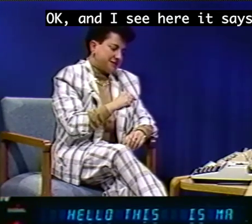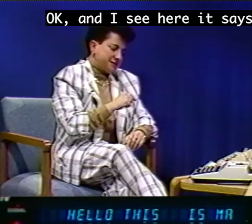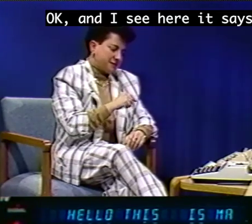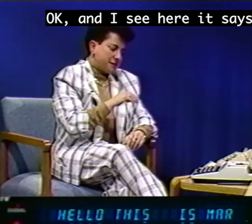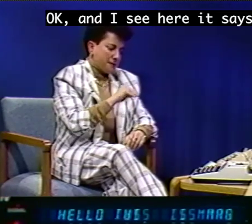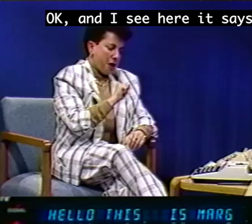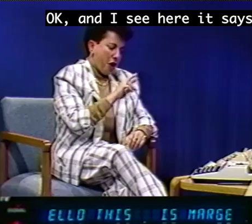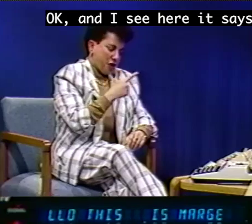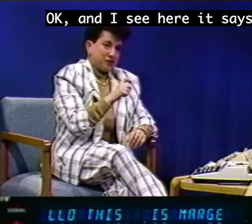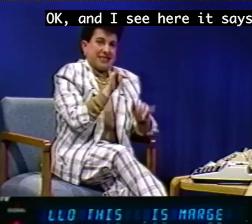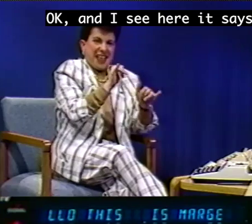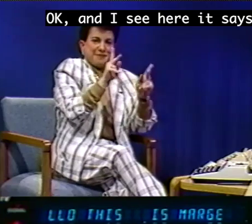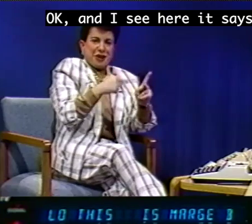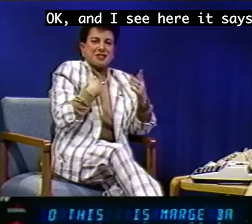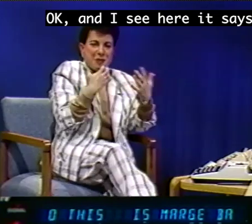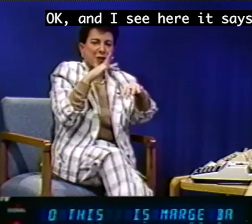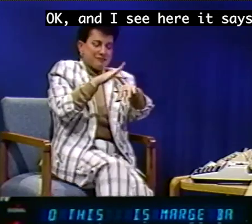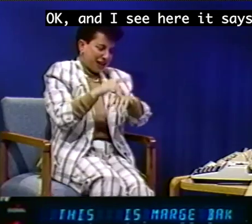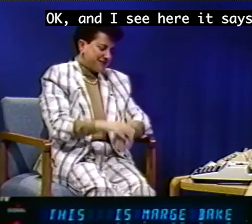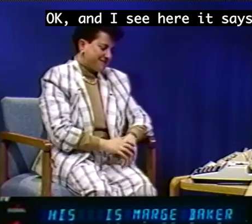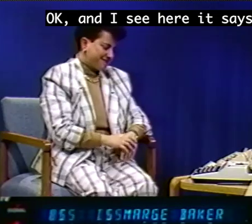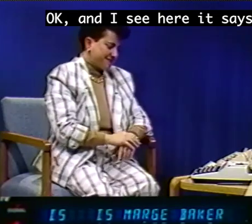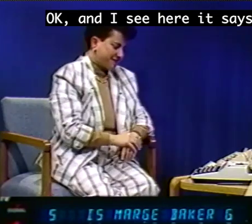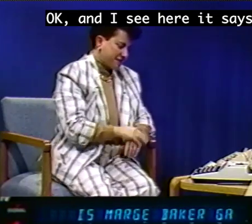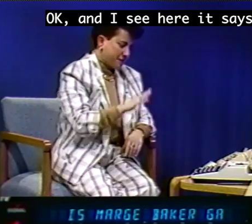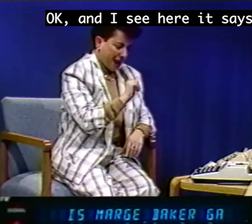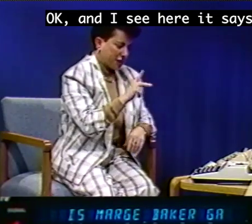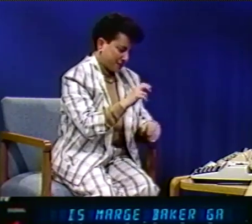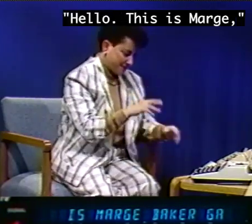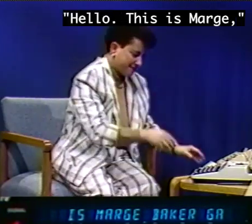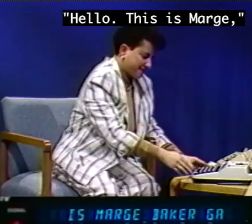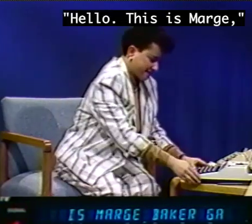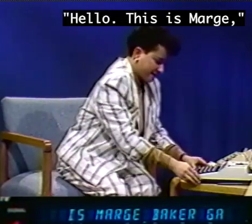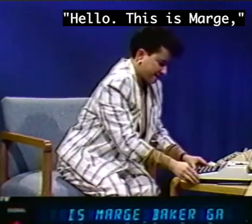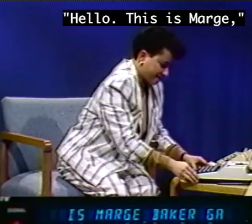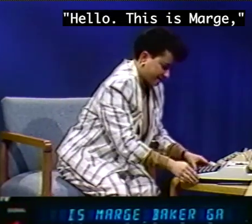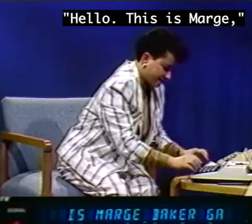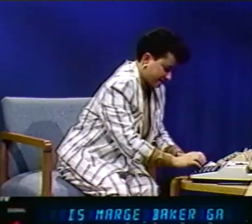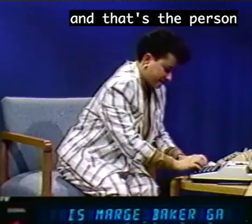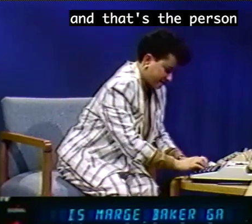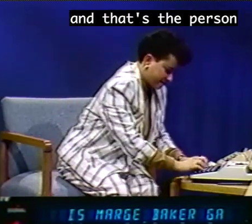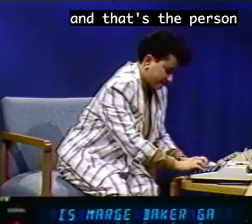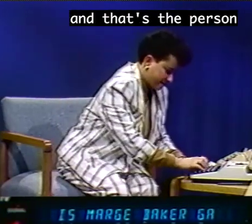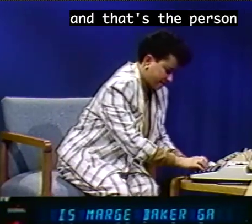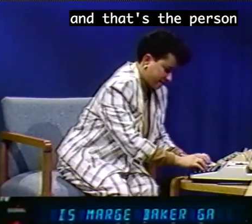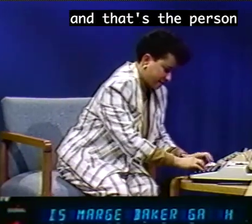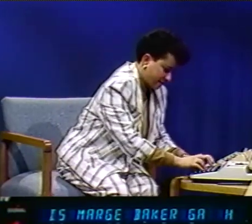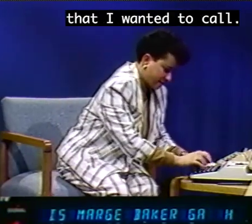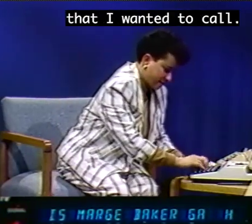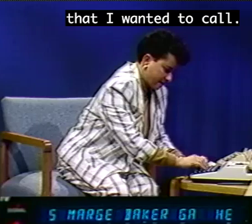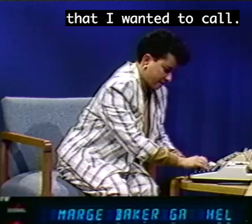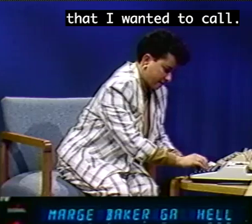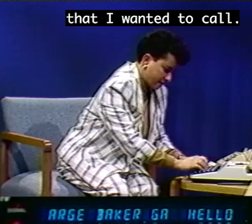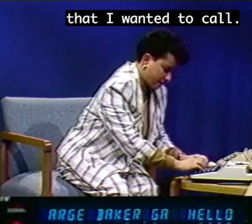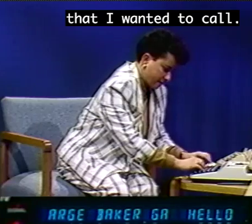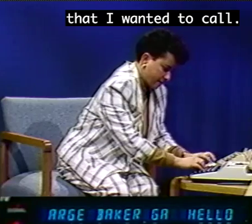Okay. And I see here it says, hello, this is Marge. And that's the person that I wanted to call.